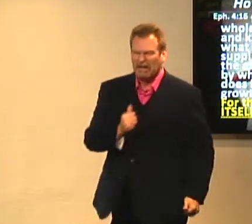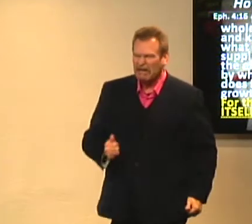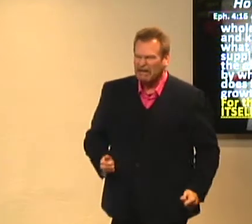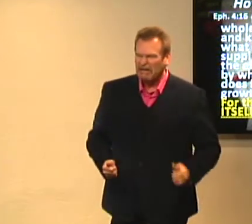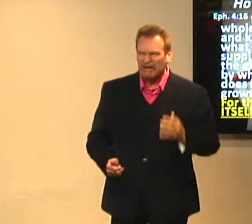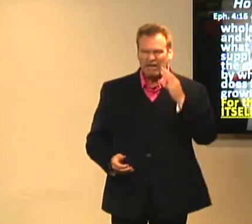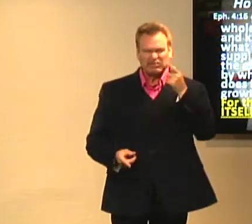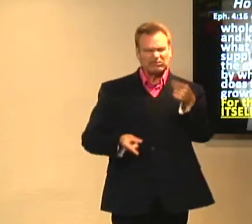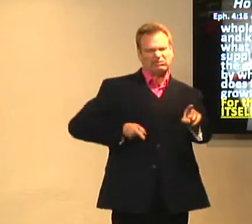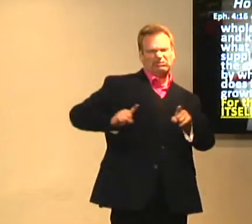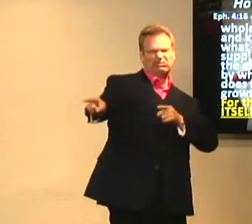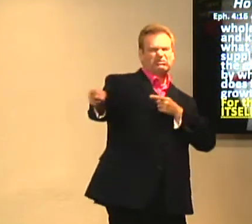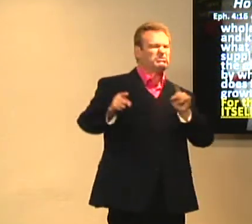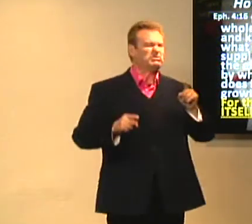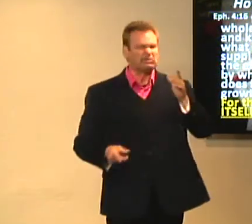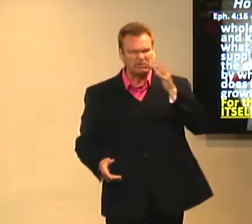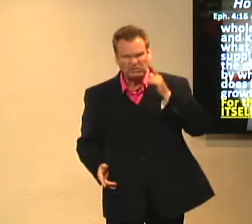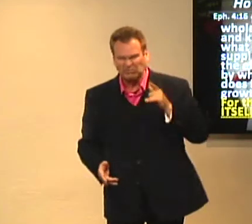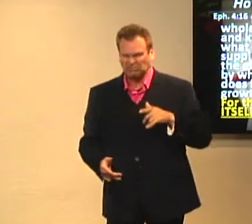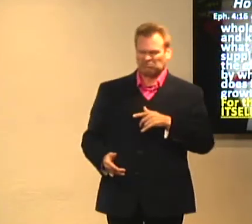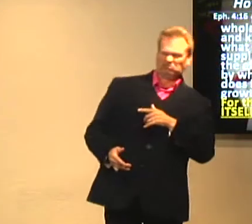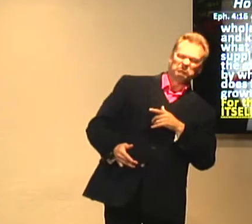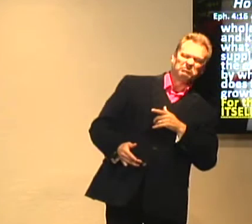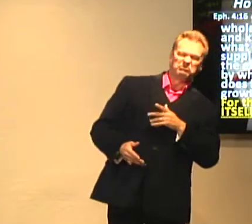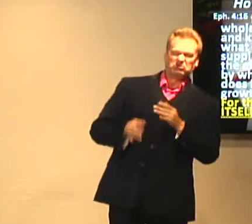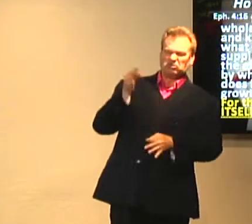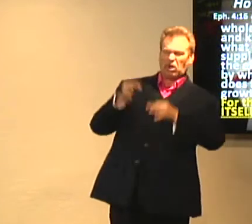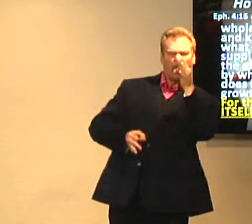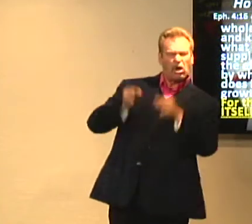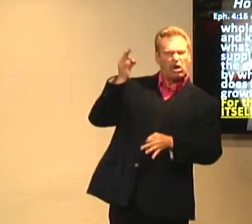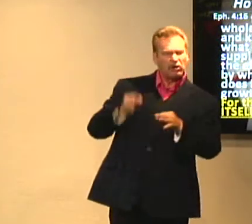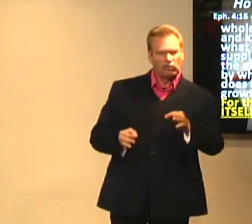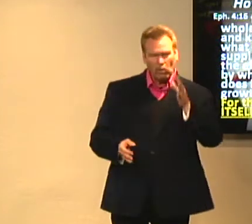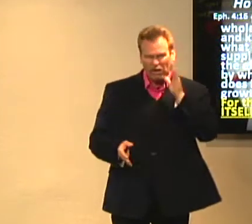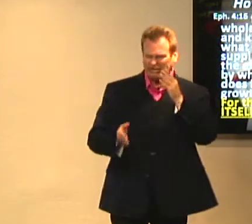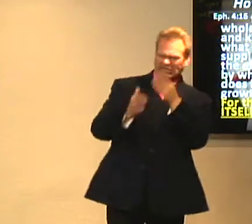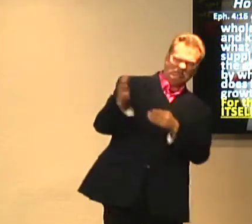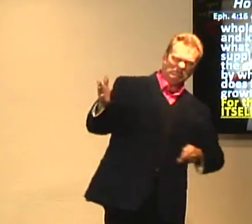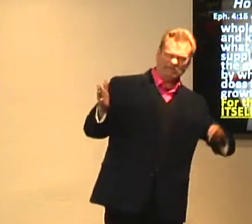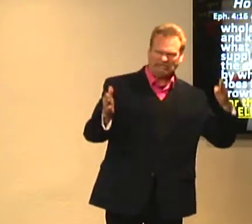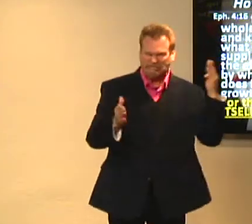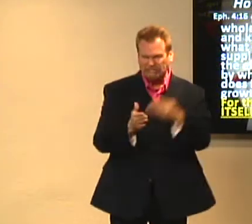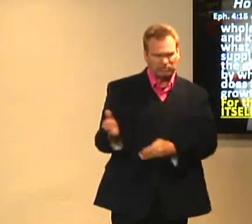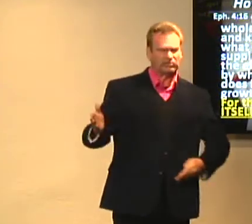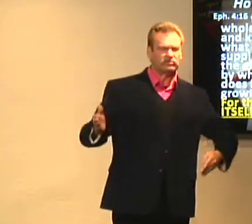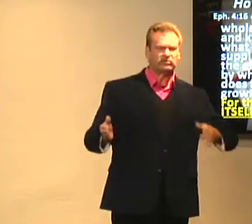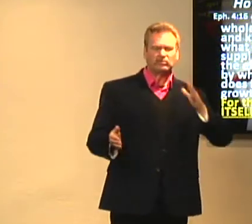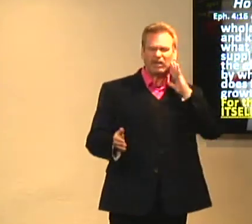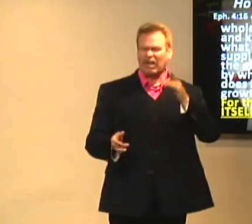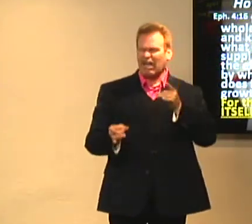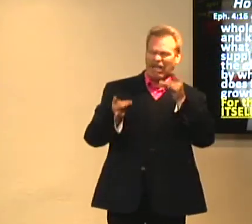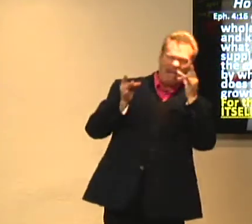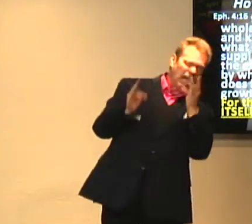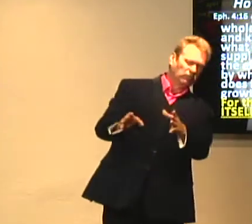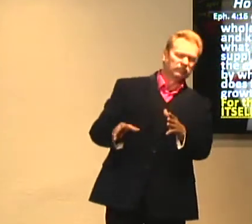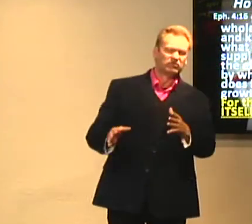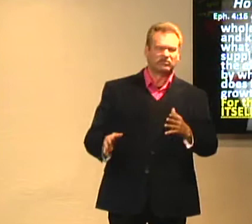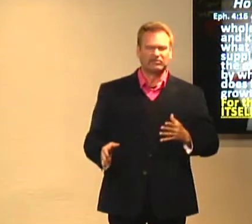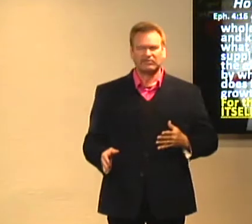But if we don't have love, we're so mean and destructive and judgmental and talking negatively and always against each other